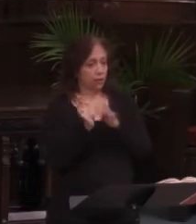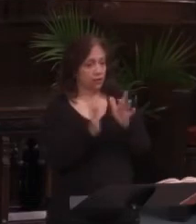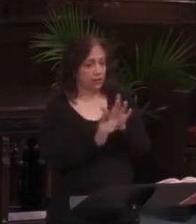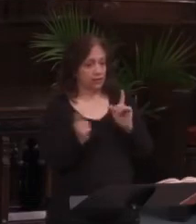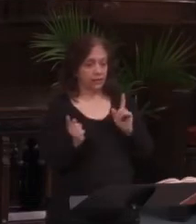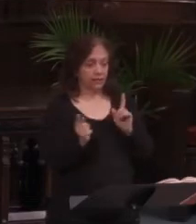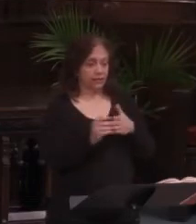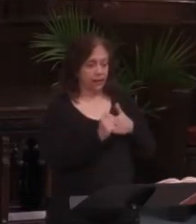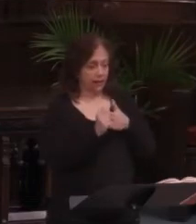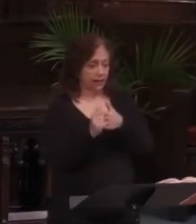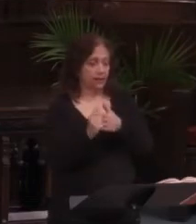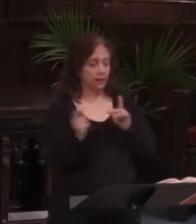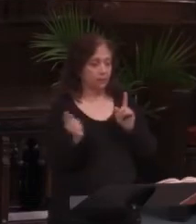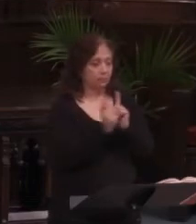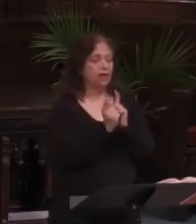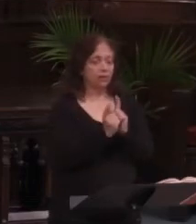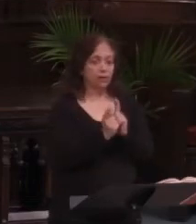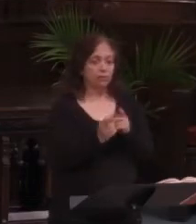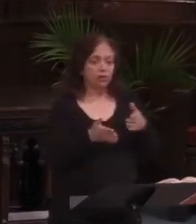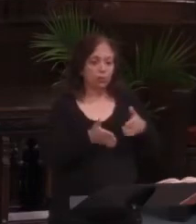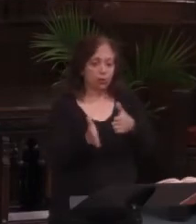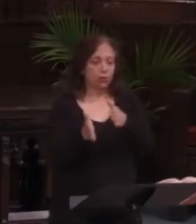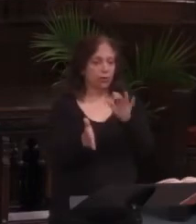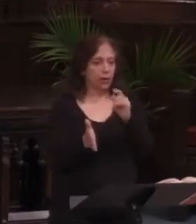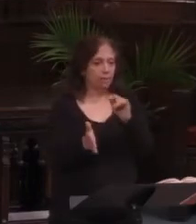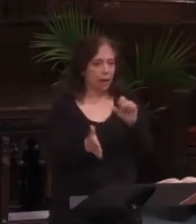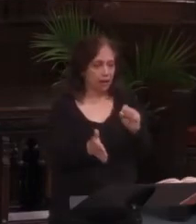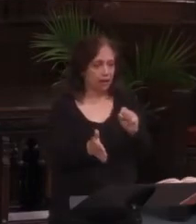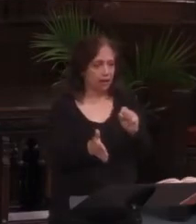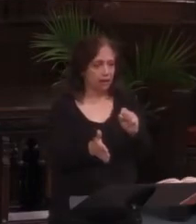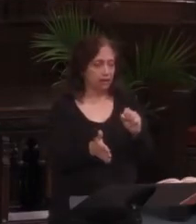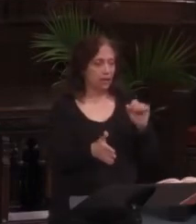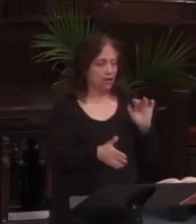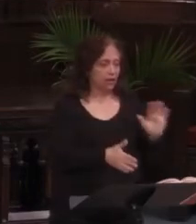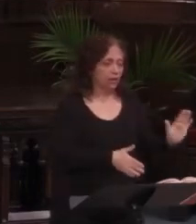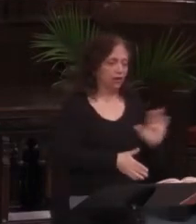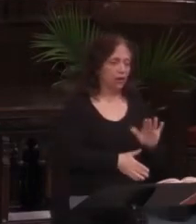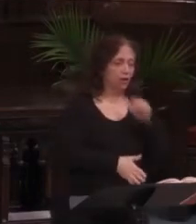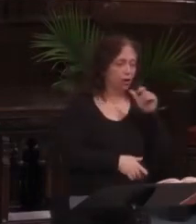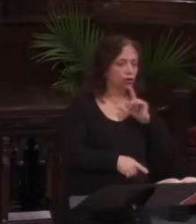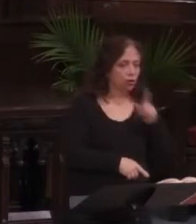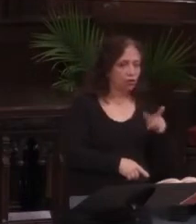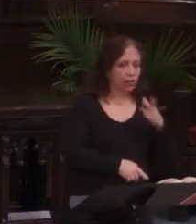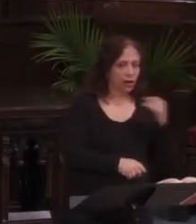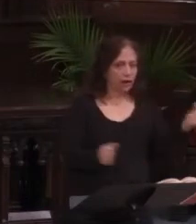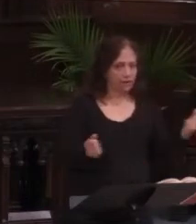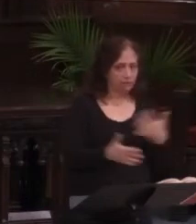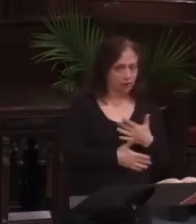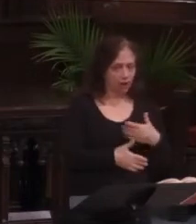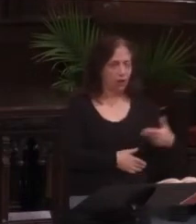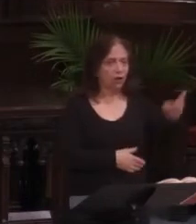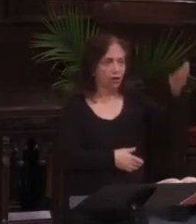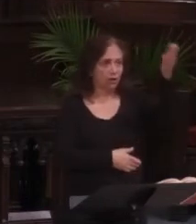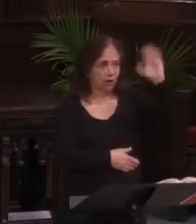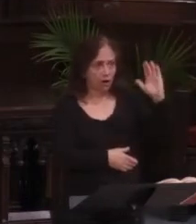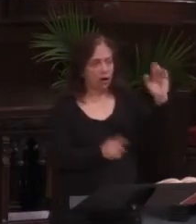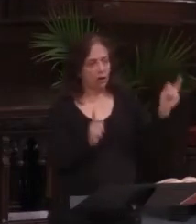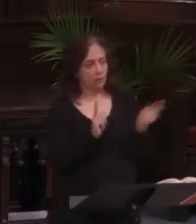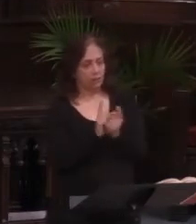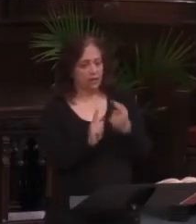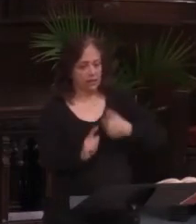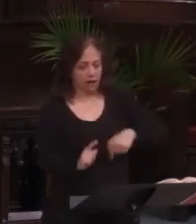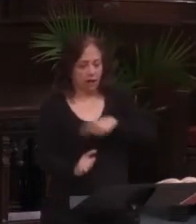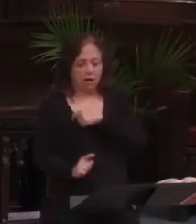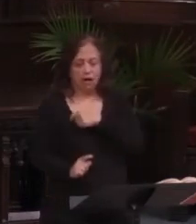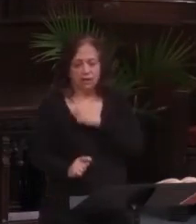disciples on the road to Emmaus in their uncertainty and fear, God meets us on our dusty roads